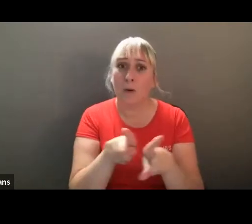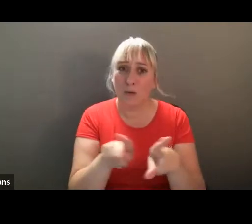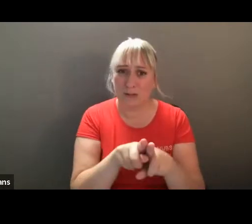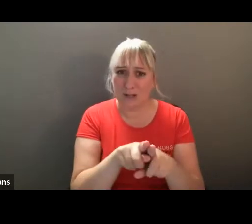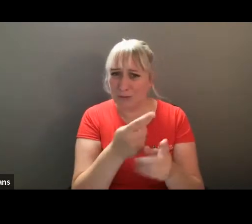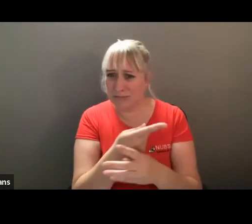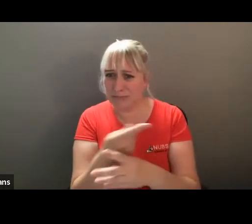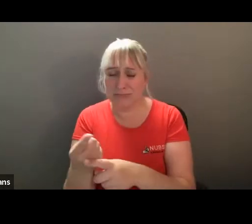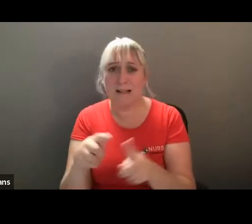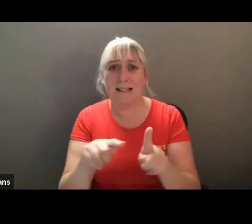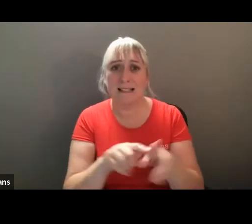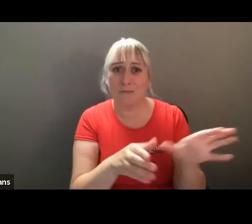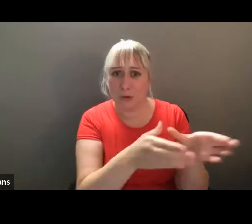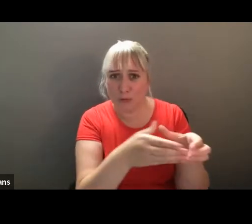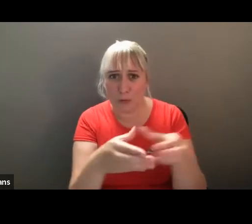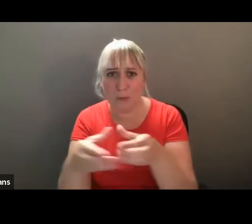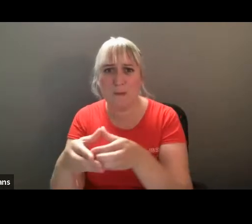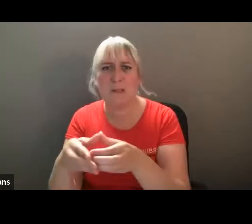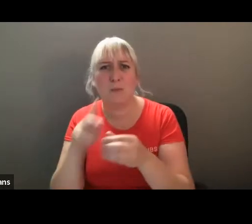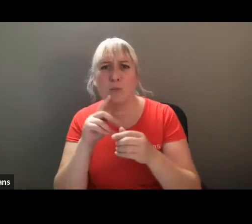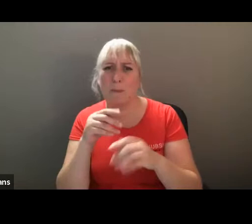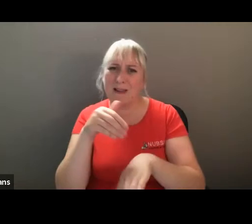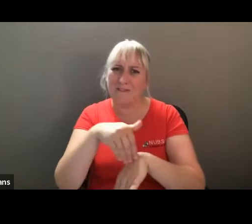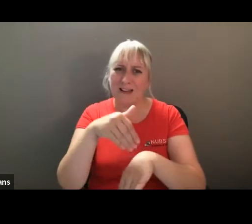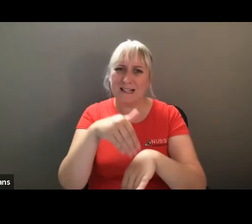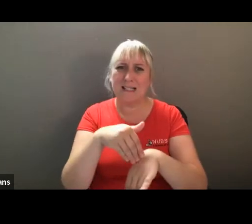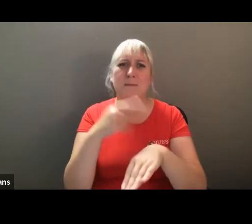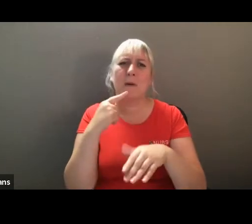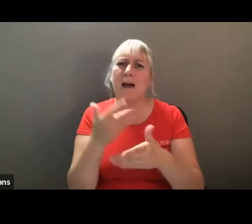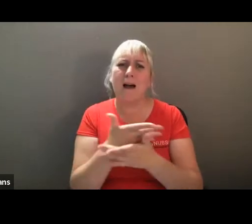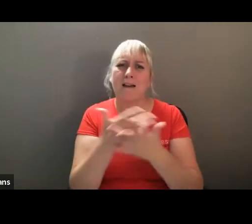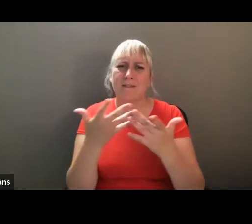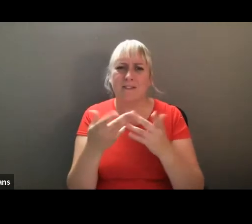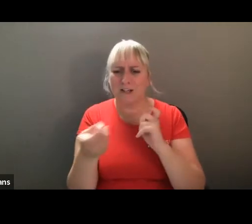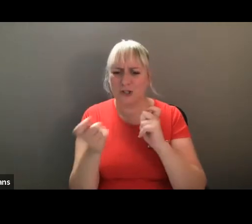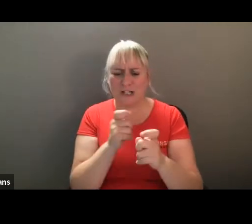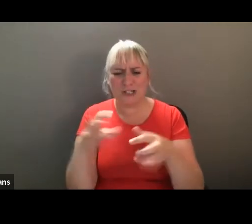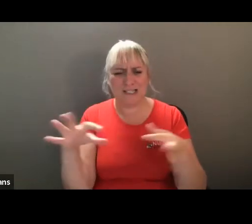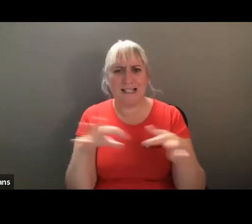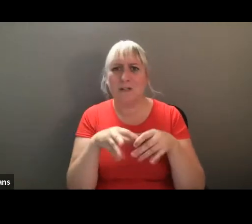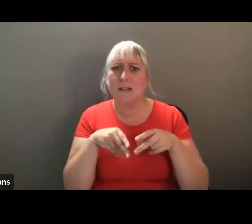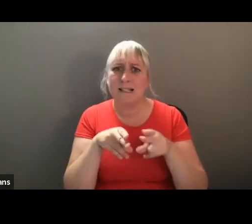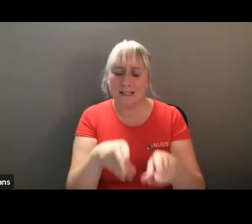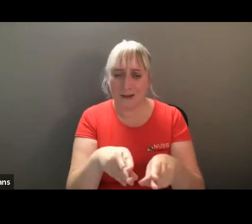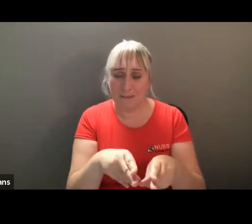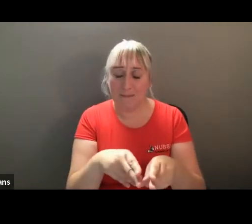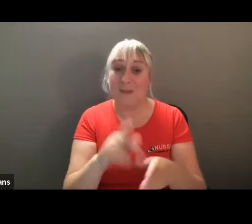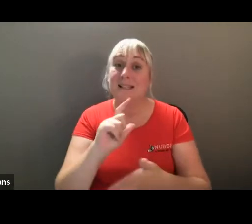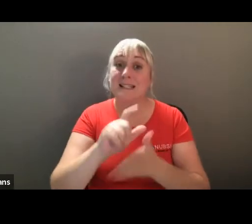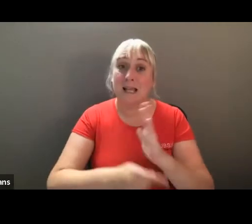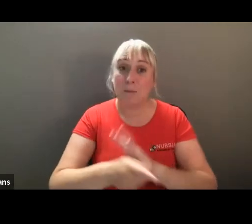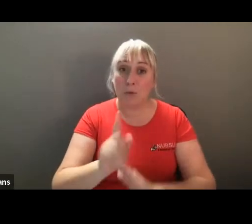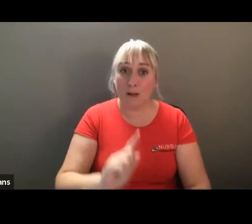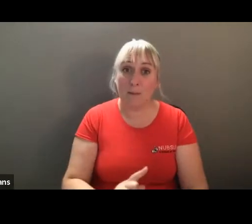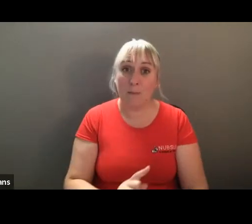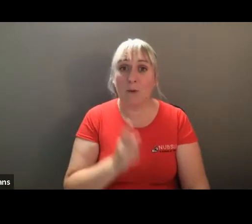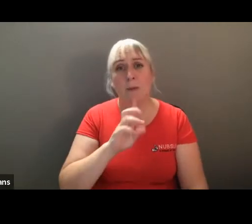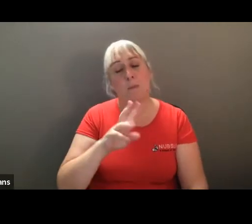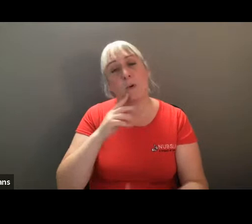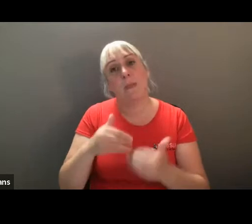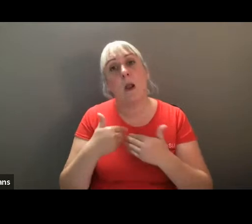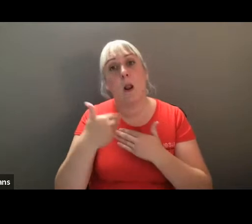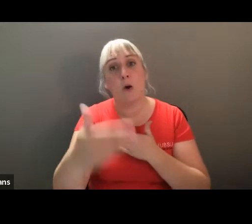by changes to the system as well. Disabled people and those with long-term health issues have been badly affected by recent